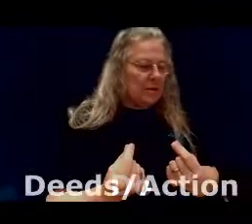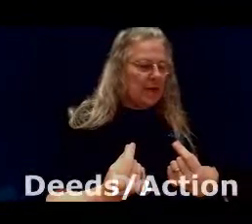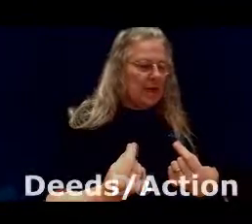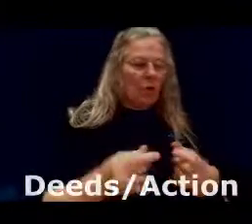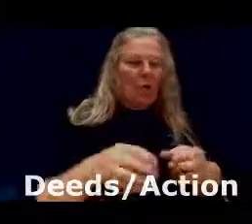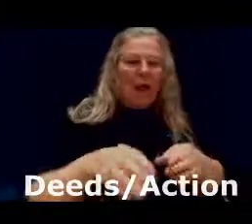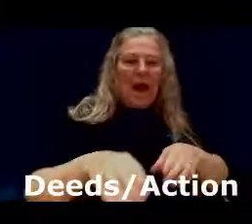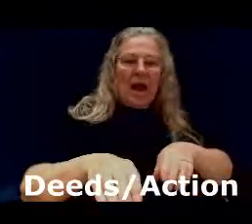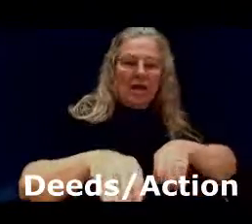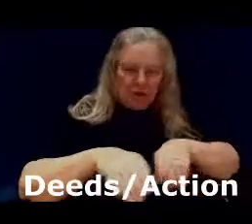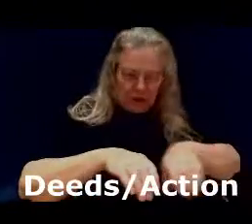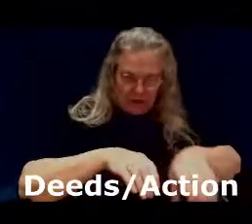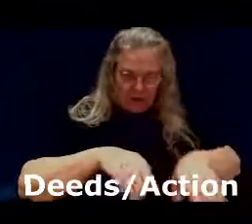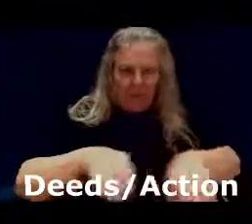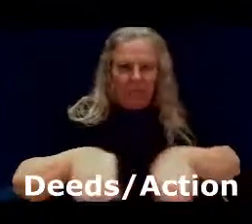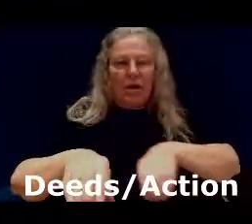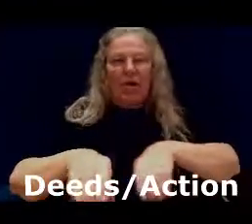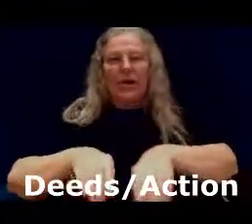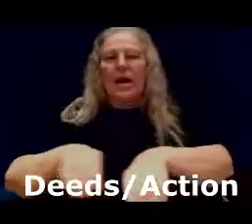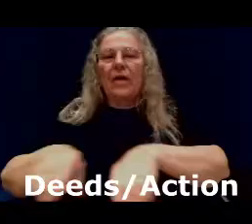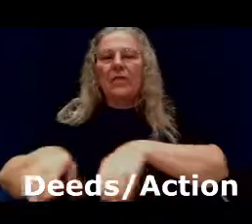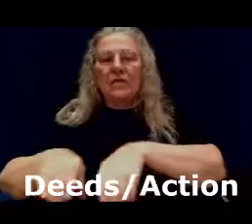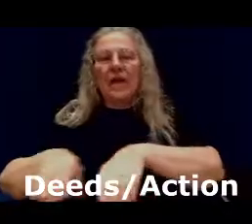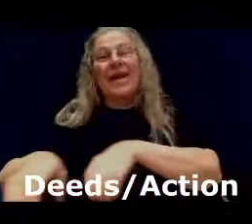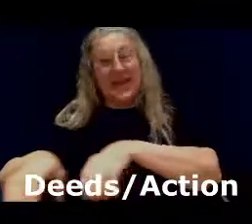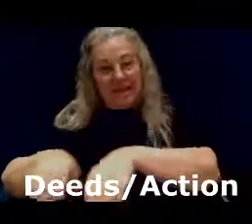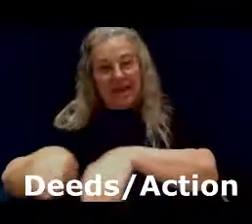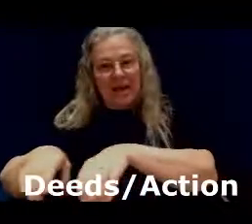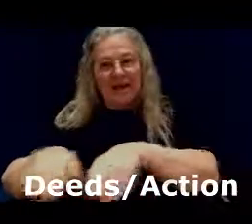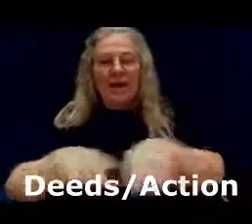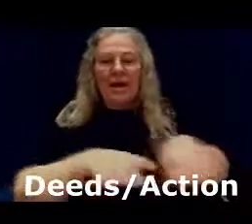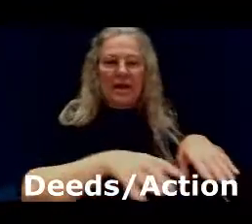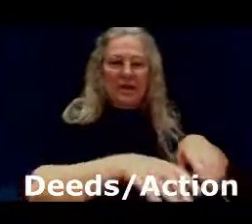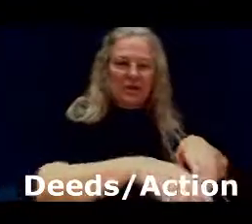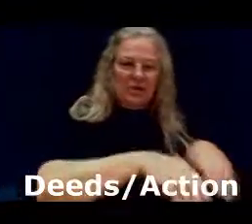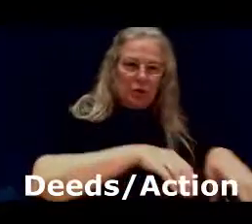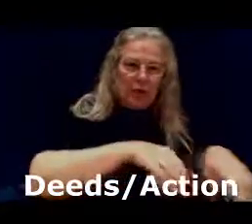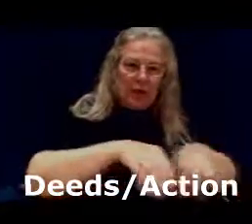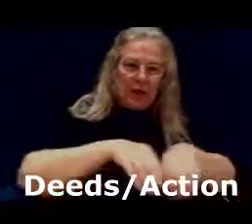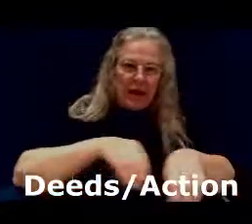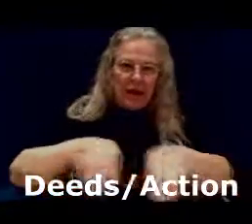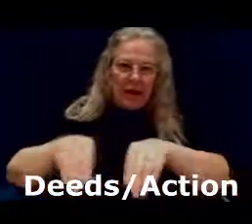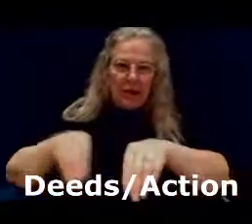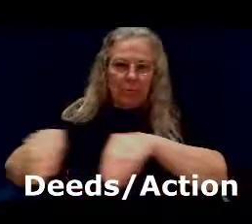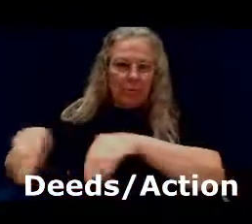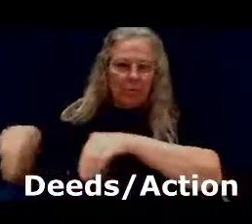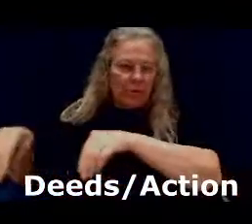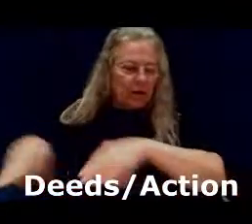Deed or action, though, on the other side, like did, is to pick it up and move it.